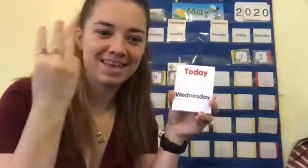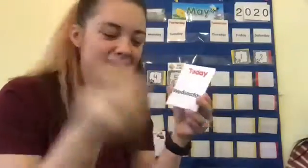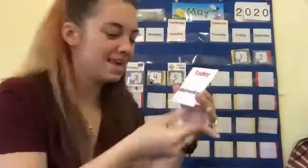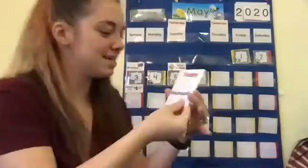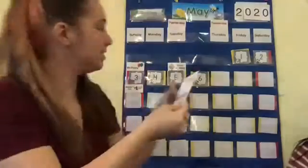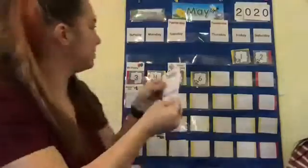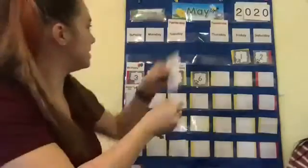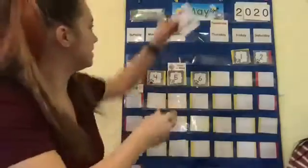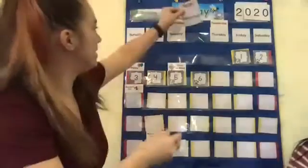Easy peasy.